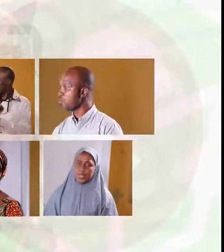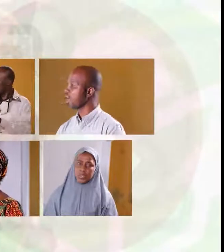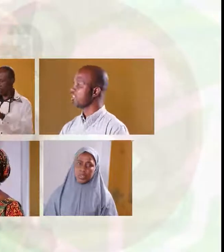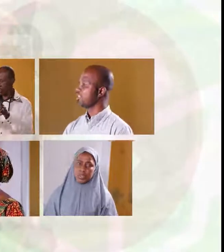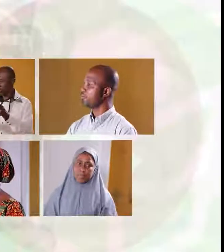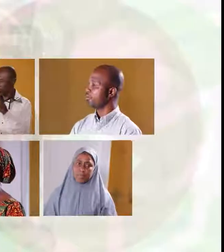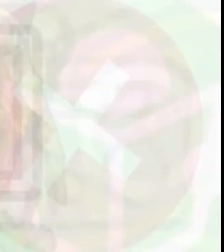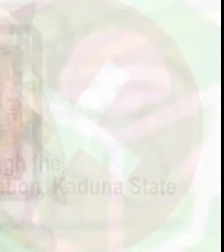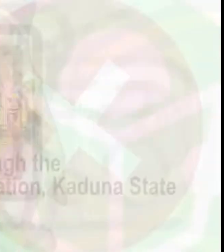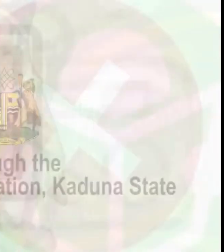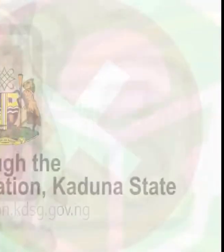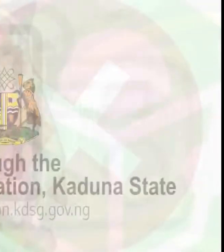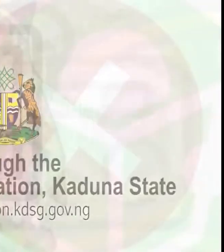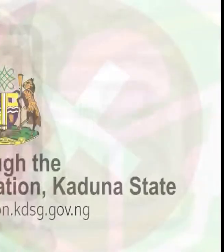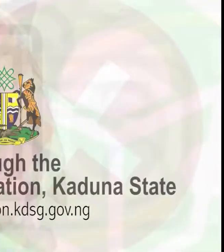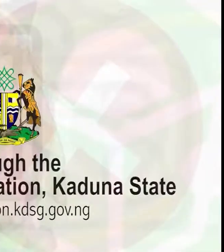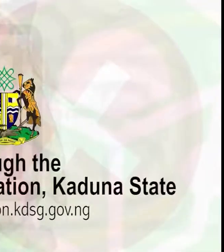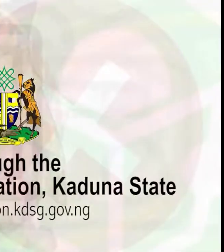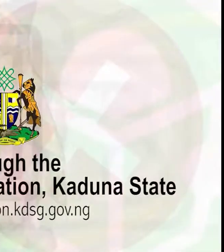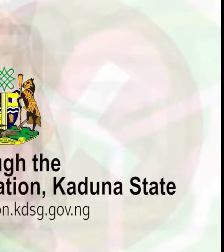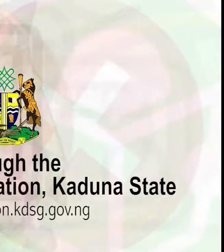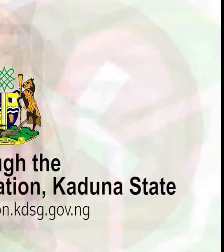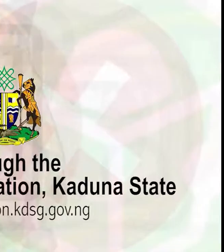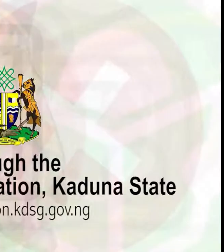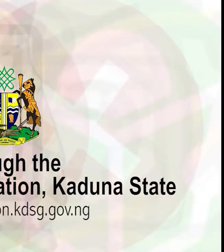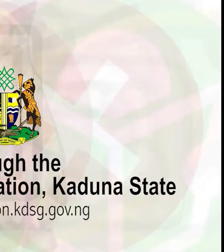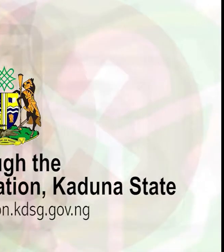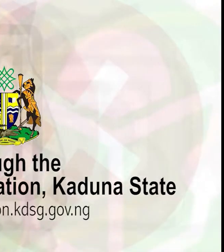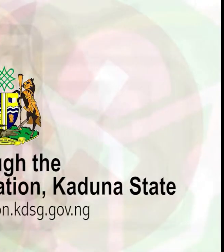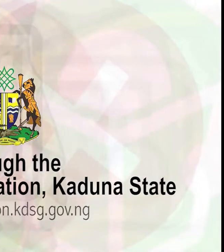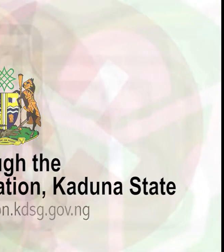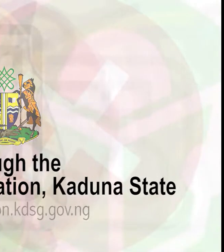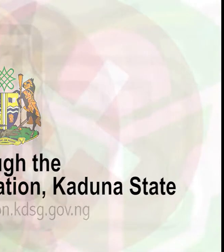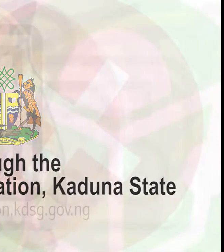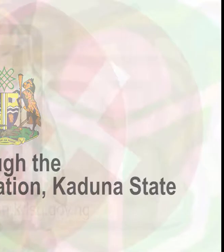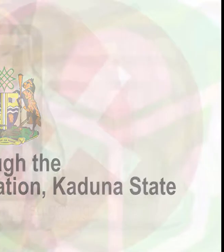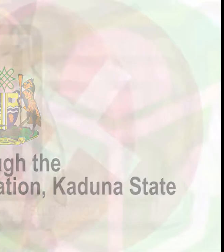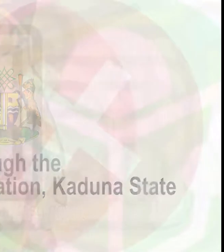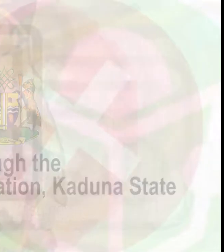done. We can see that it is in opposite direction. It is against.